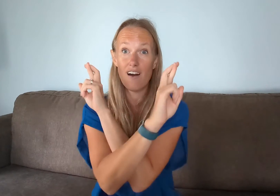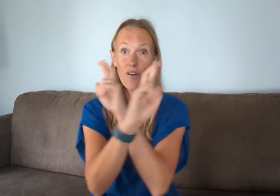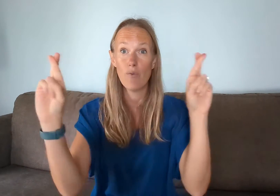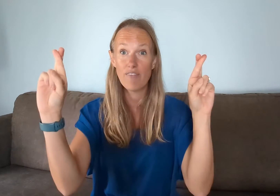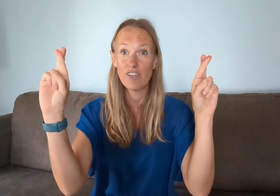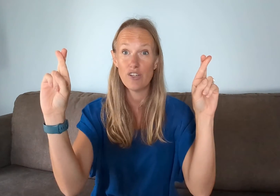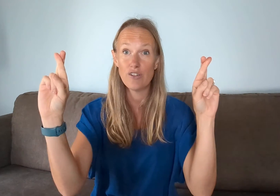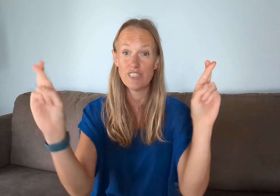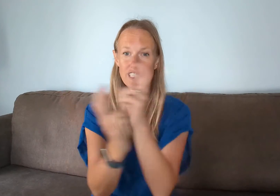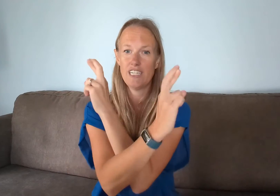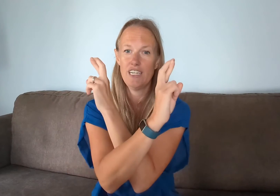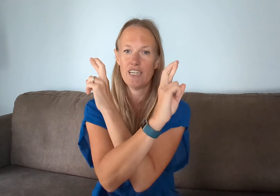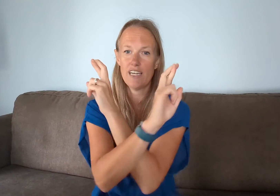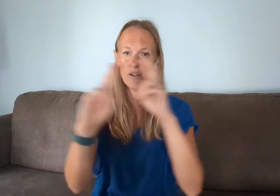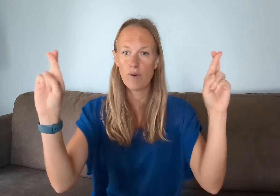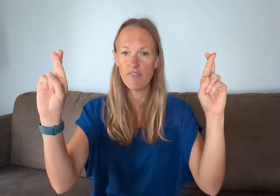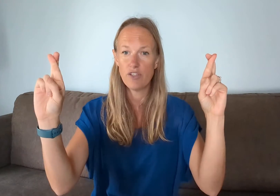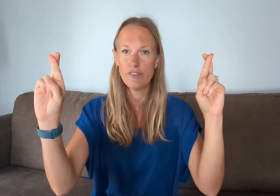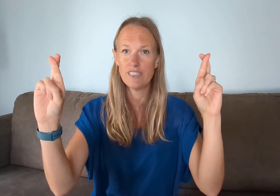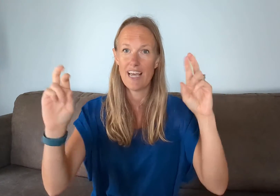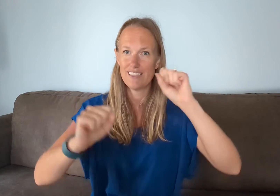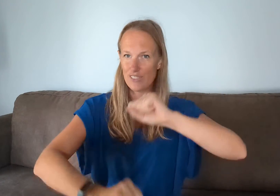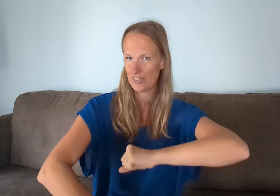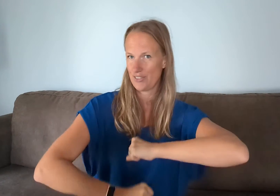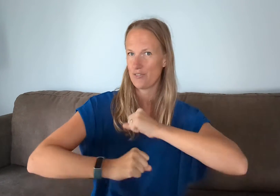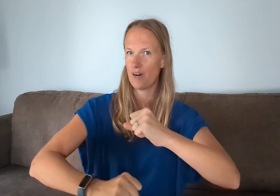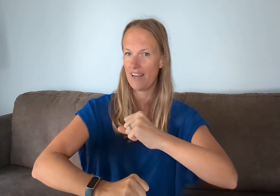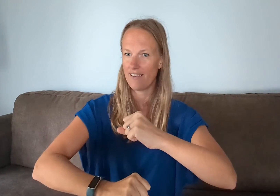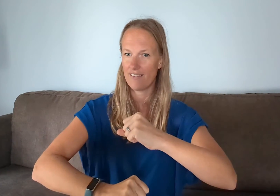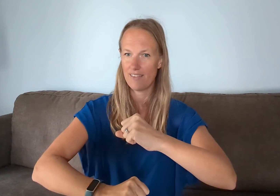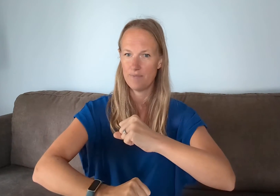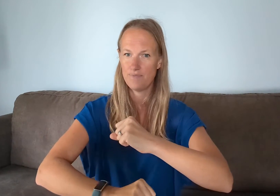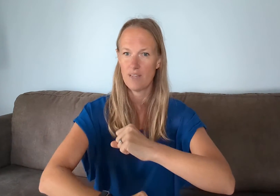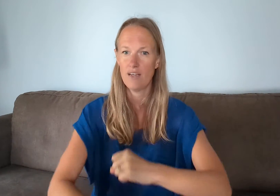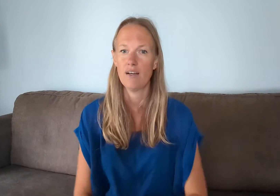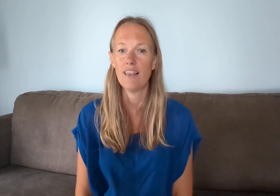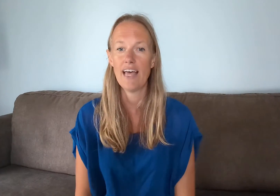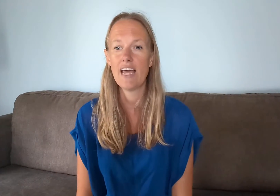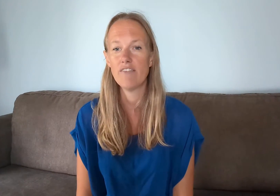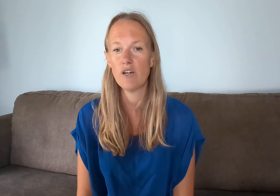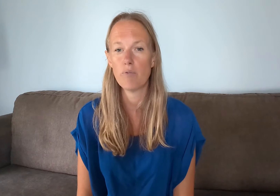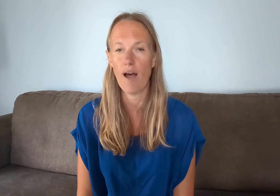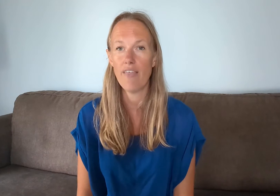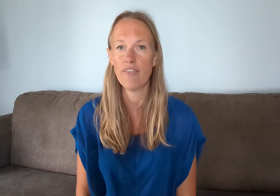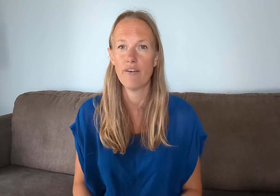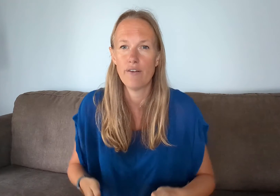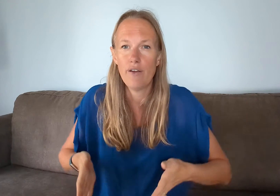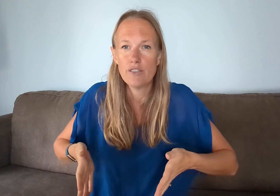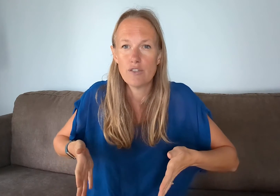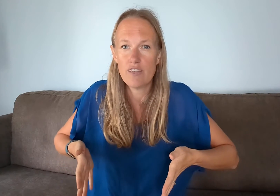R, refuge, okay? Refuge and strength. Let every breath. So for